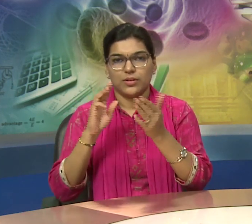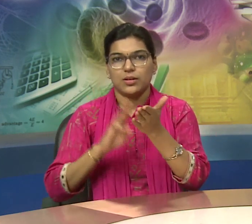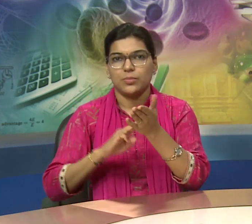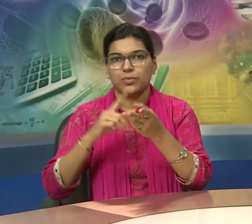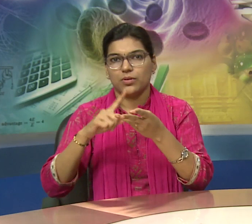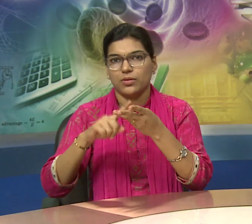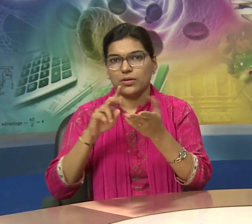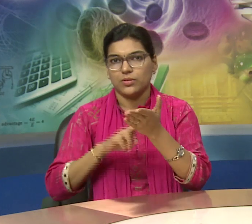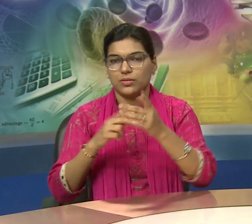fundamentals.